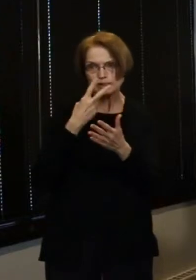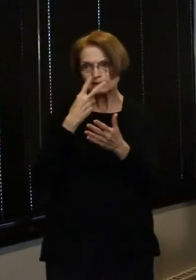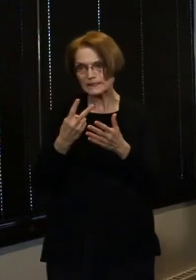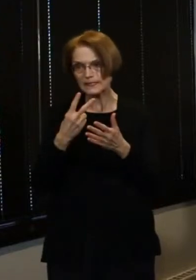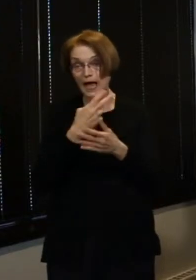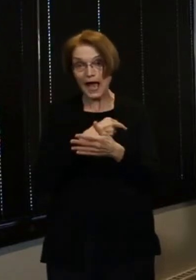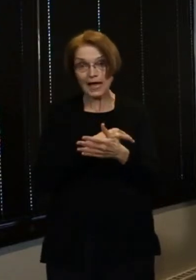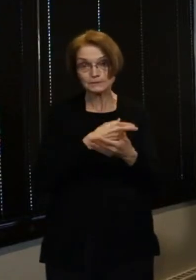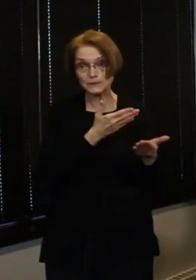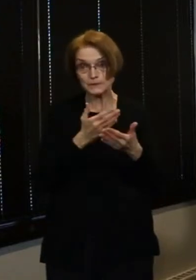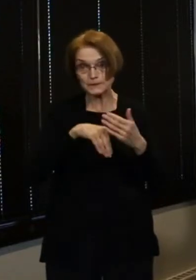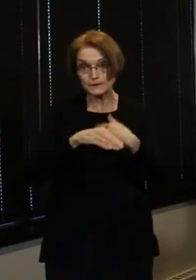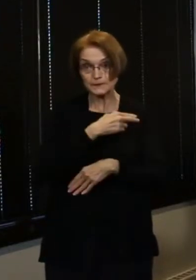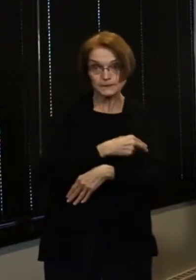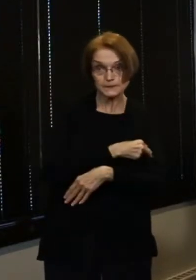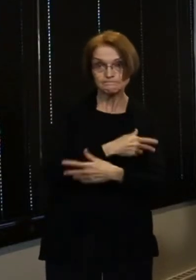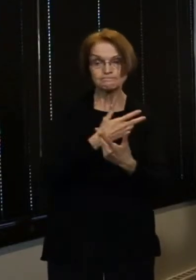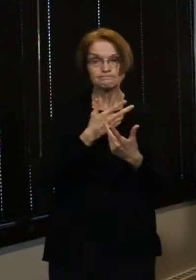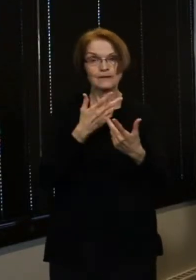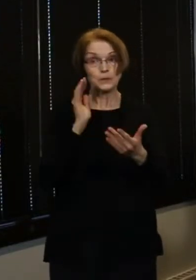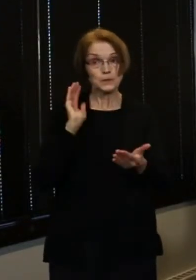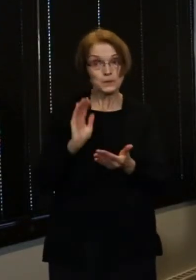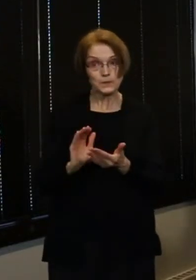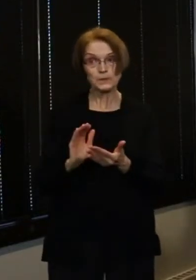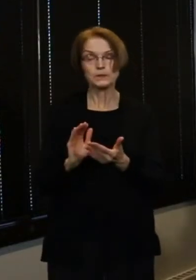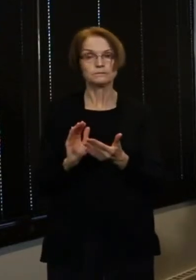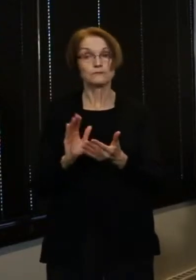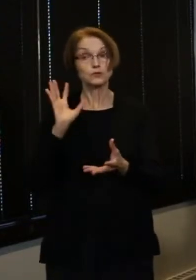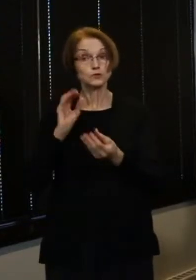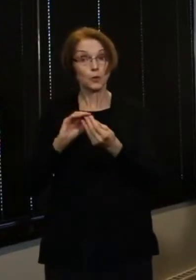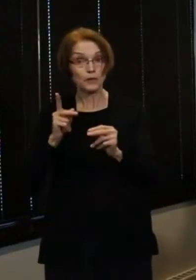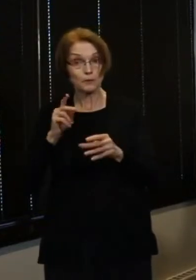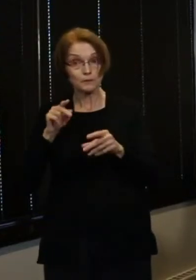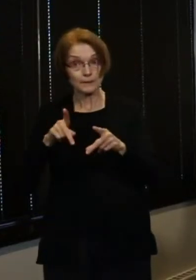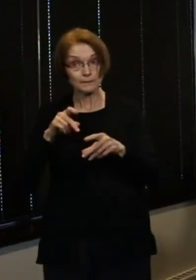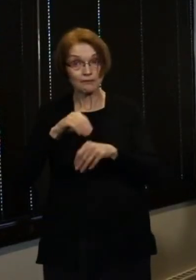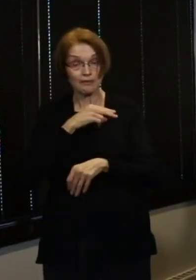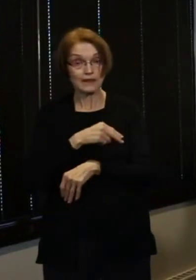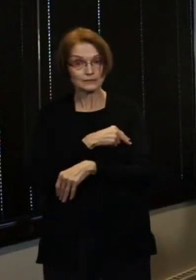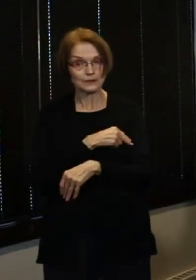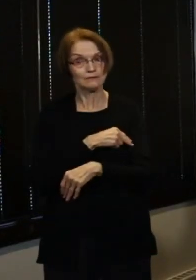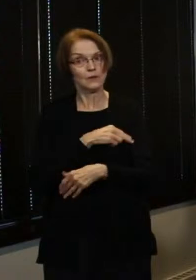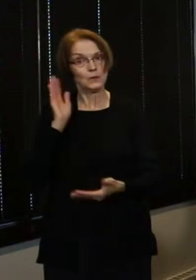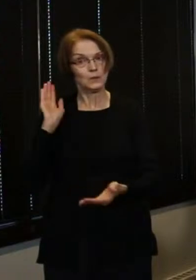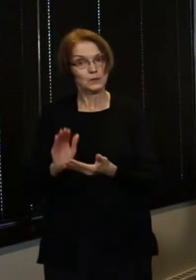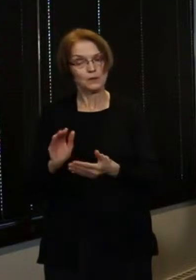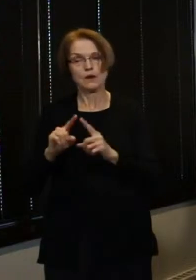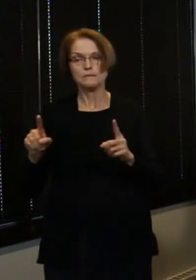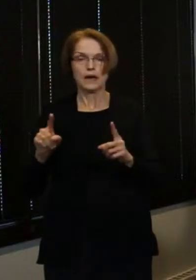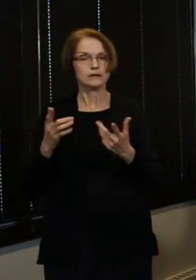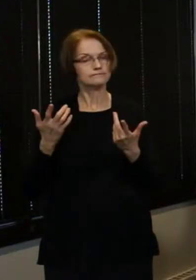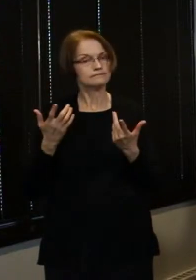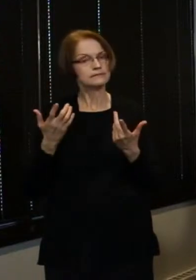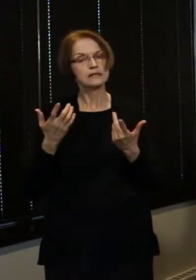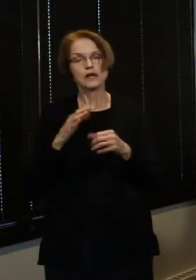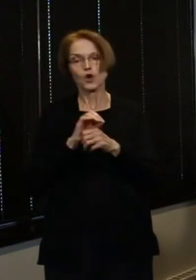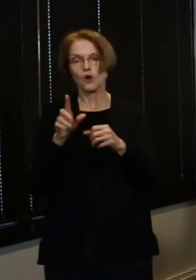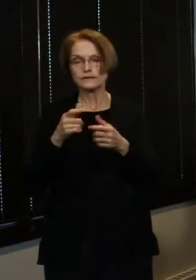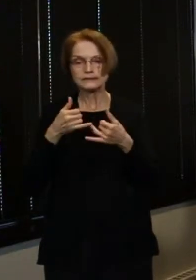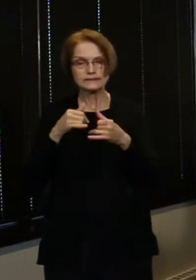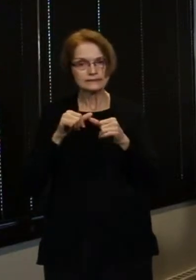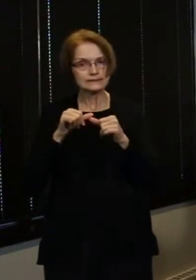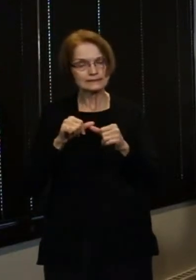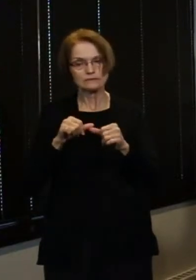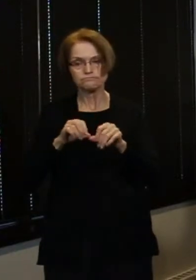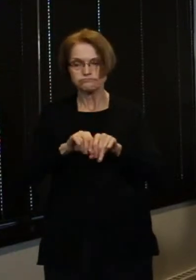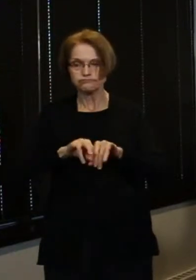and hospitalizations, but we're not out of the woods yet. There's still a deadly virus spreading throughout the community, and many of our